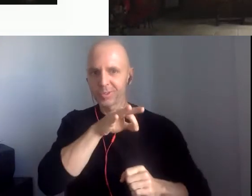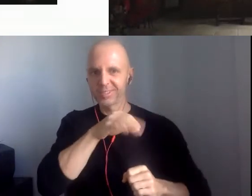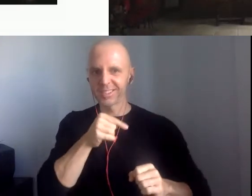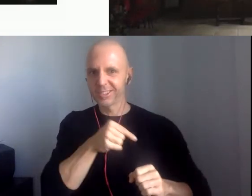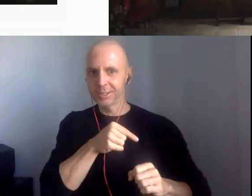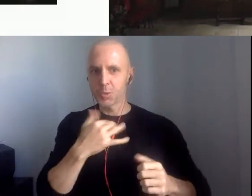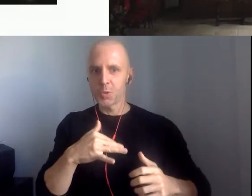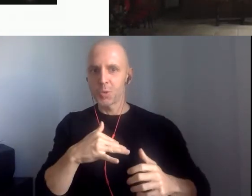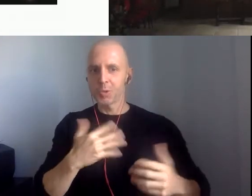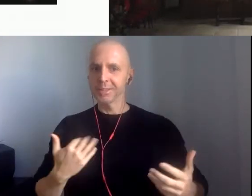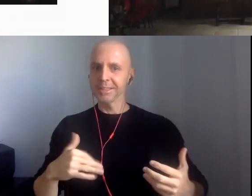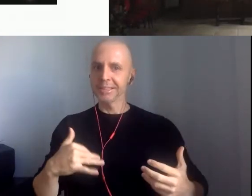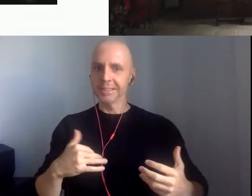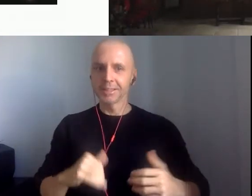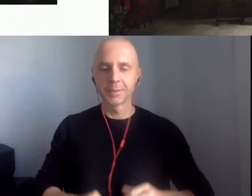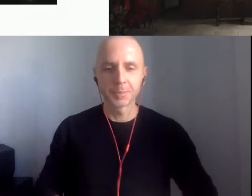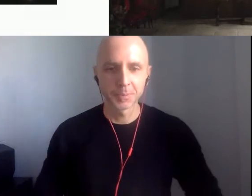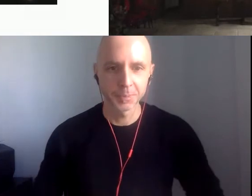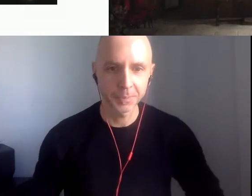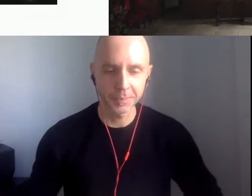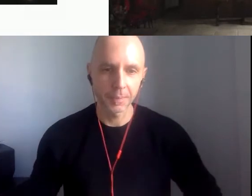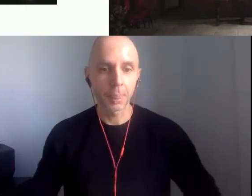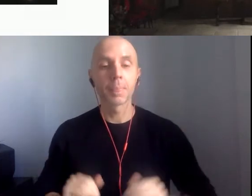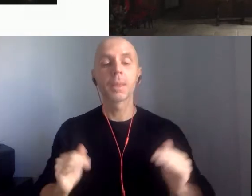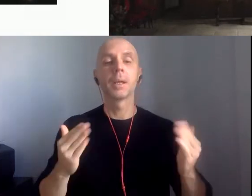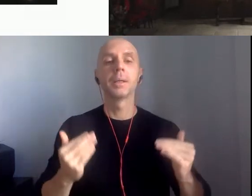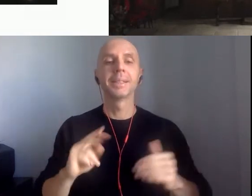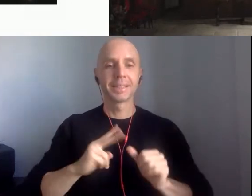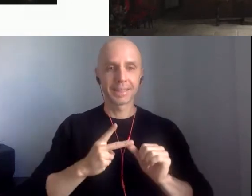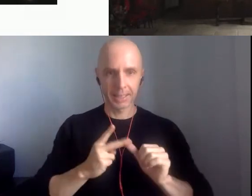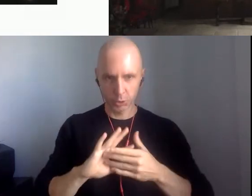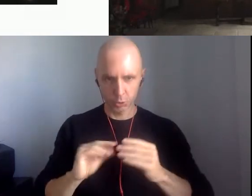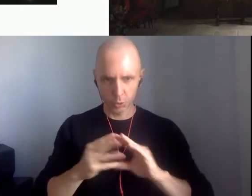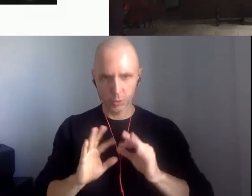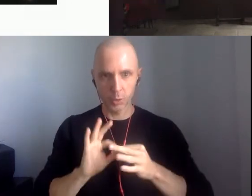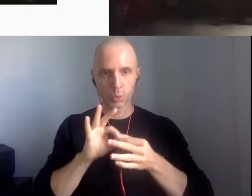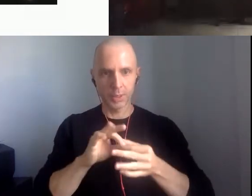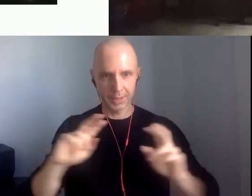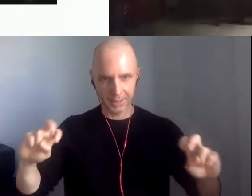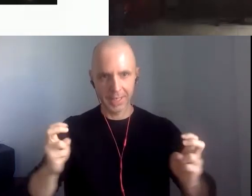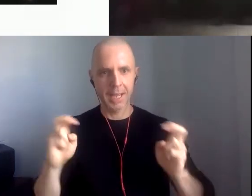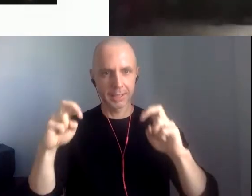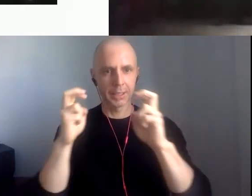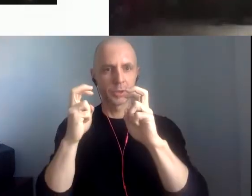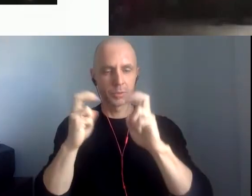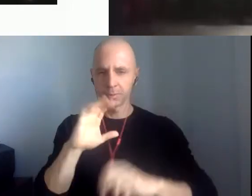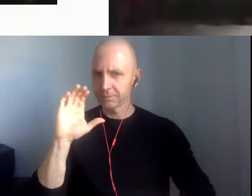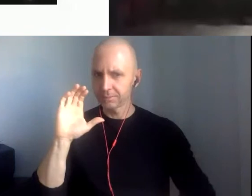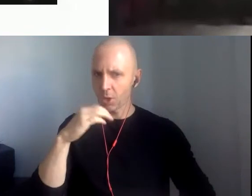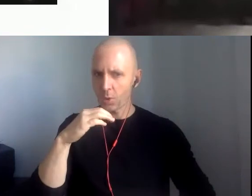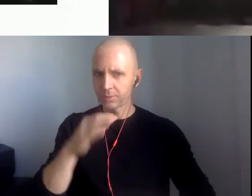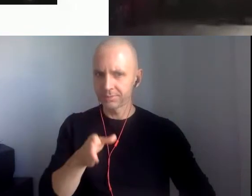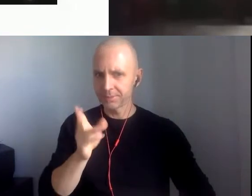My second episode in the castle history today concerns a rather odd relationship between the man on the left